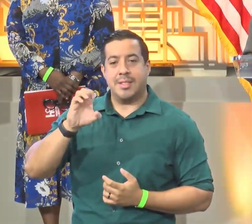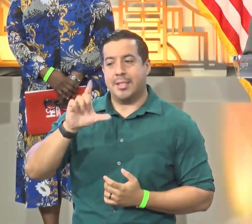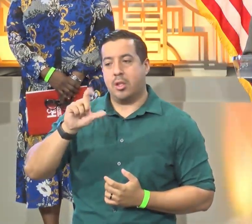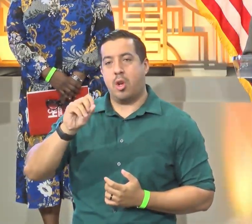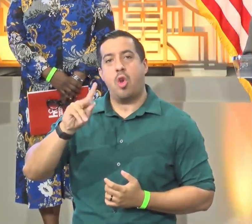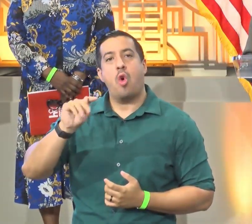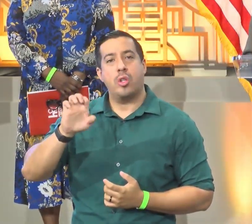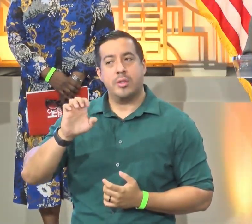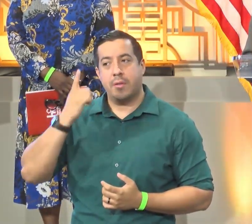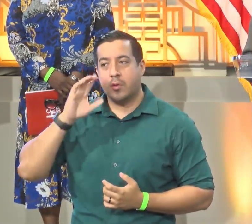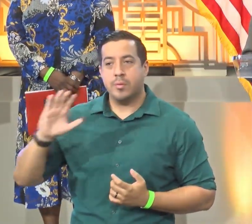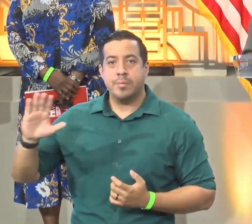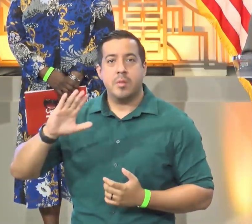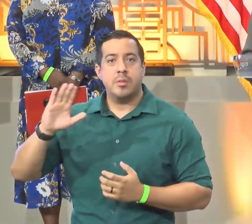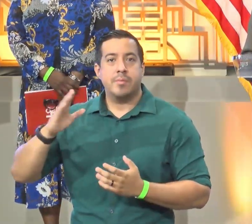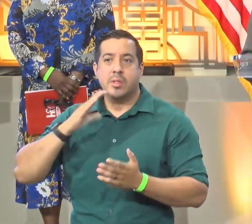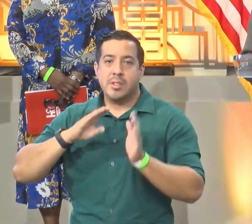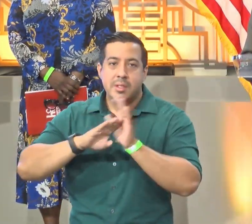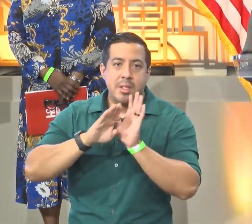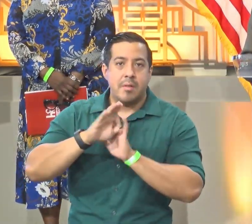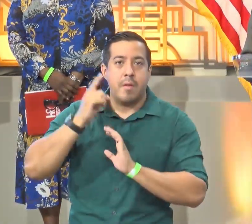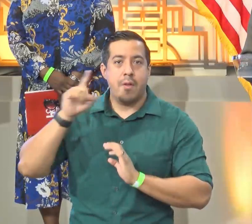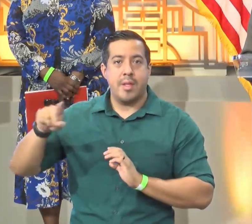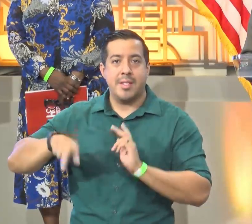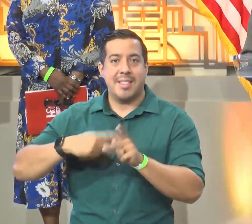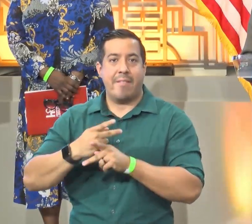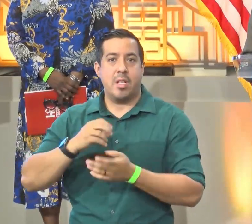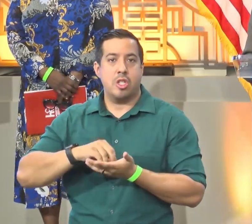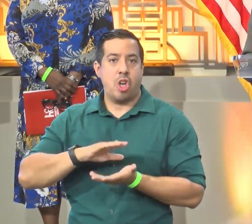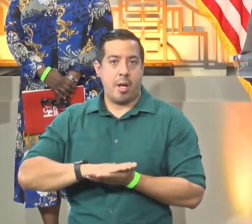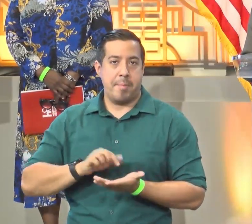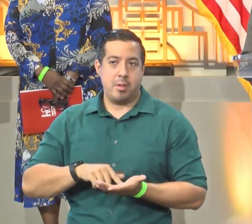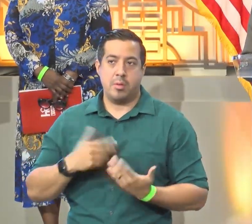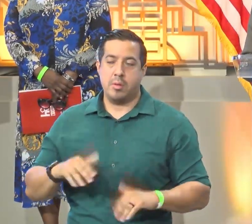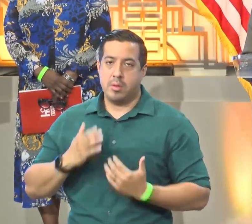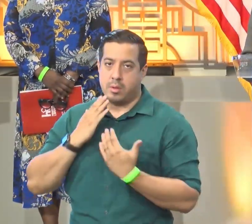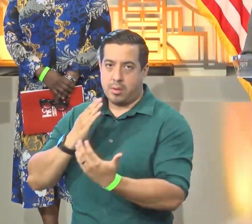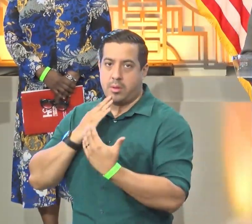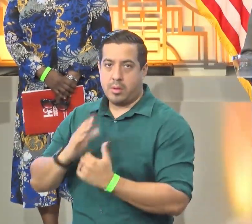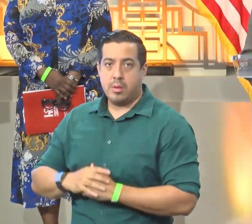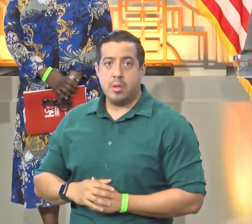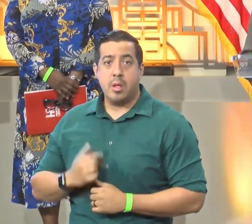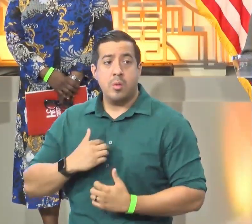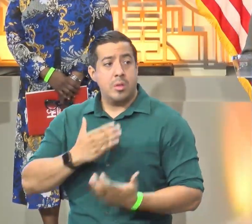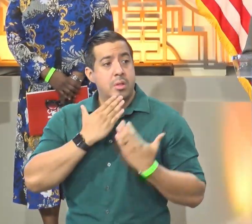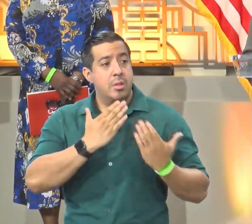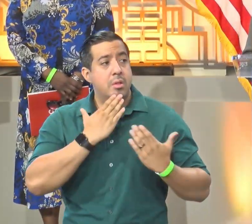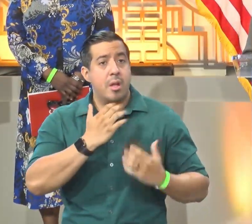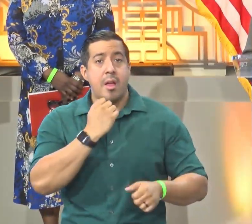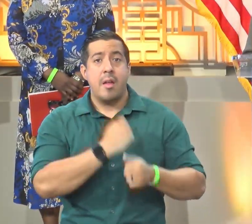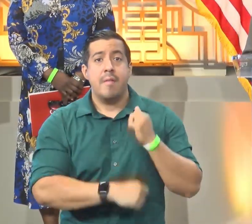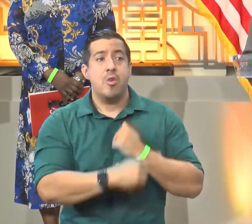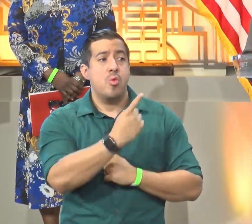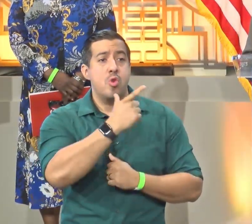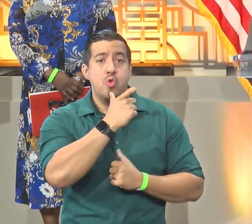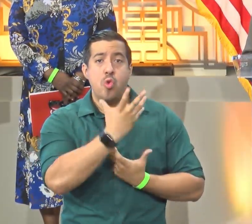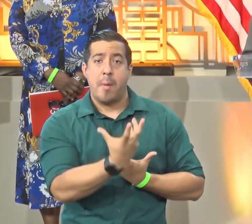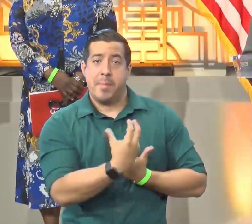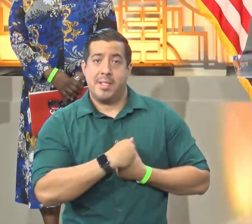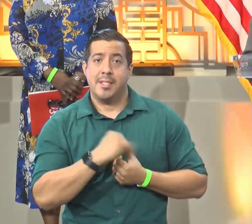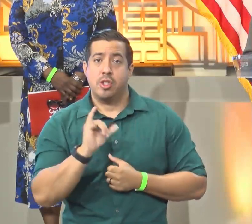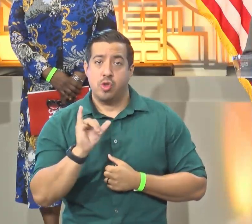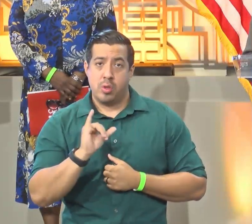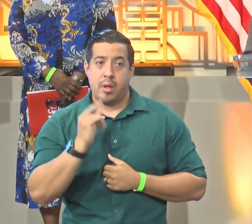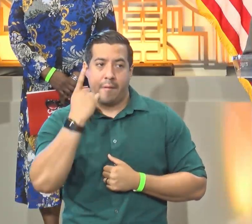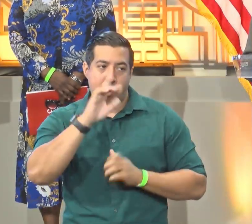professionalism managing the development of this document. Also, heartfelt thanks to everybody who participated